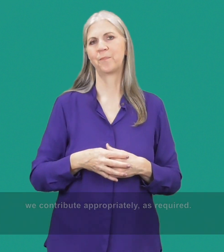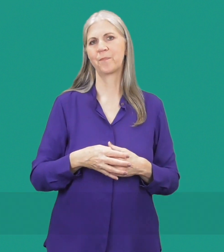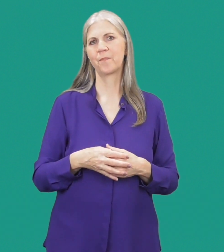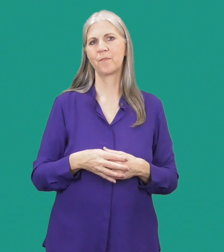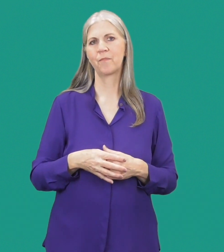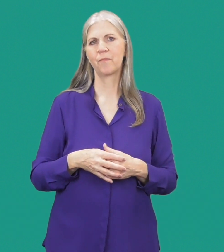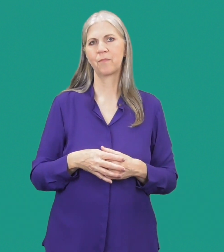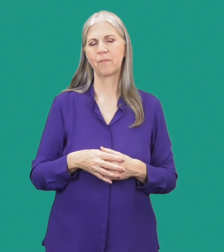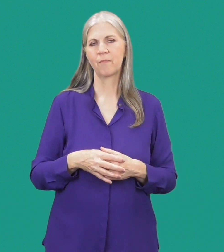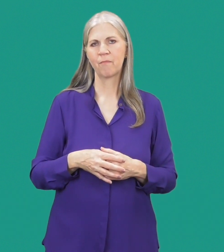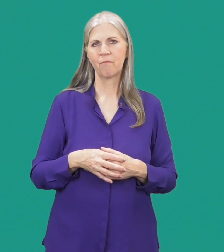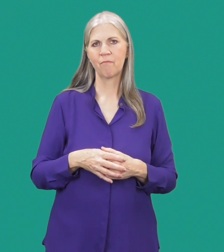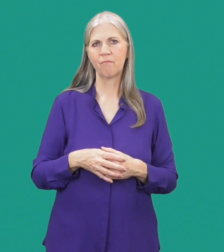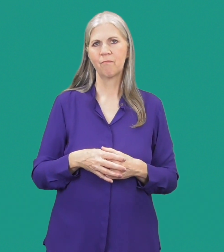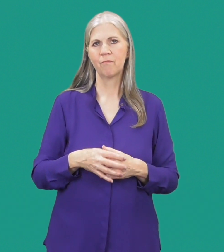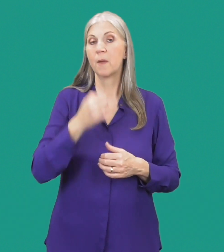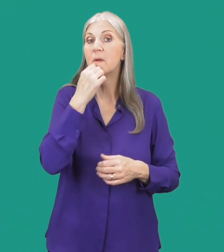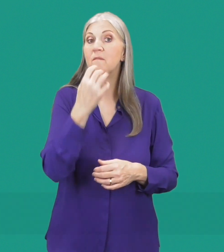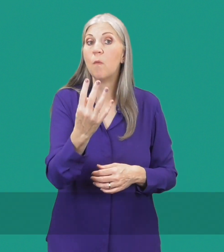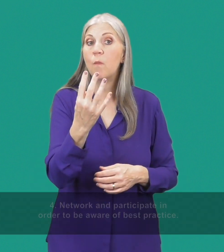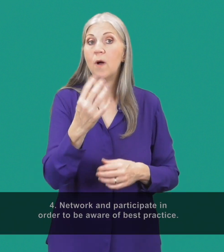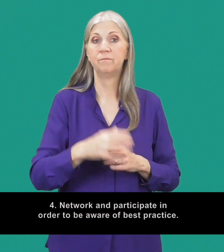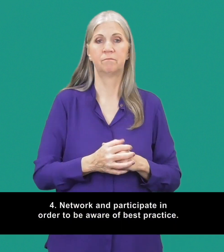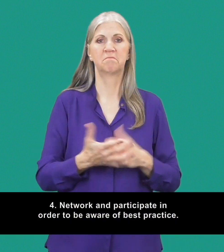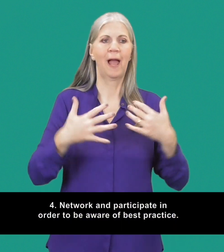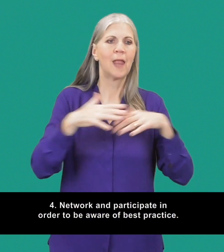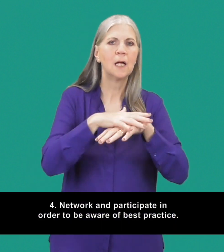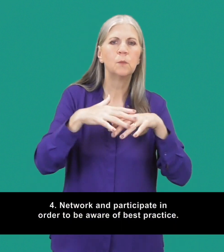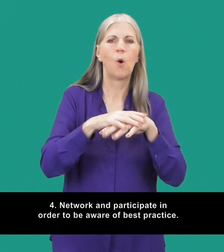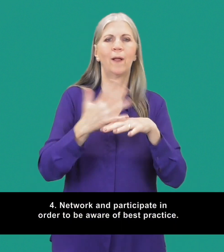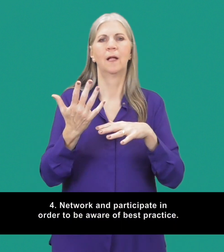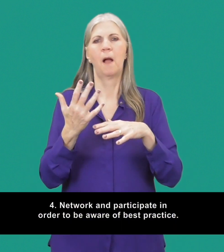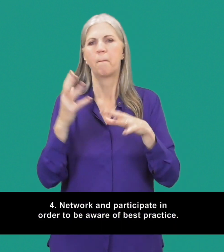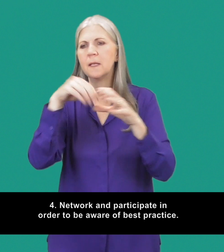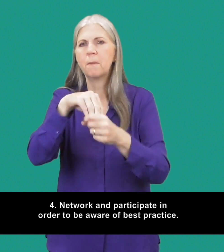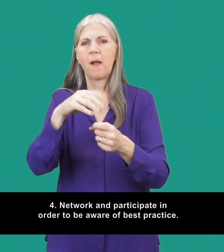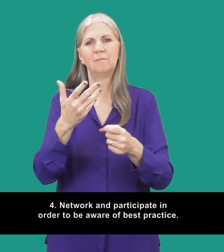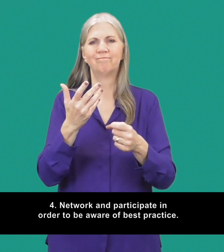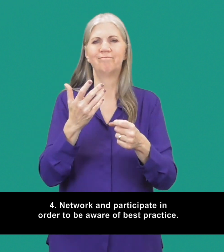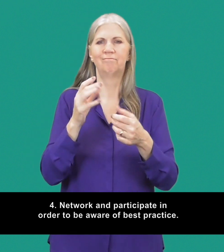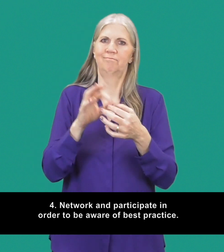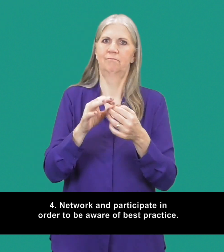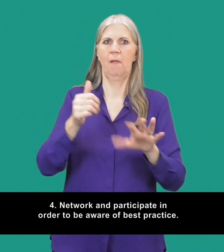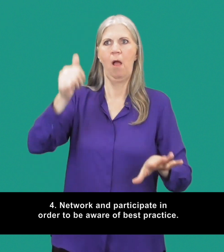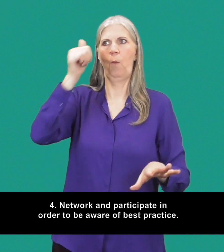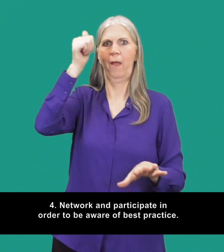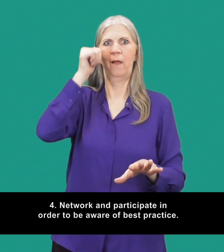Number 4, network and participate in order to be aware of best practice.